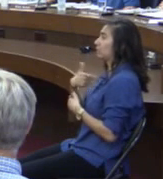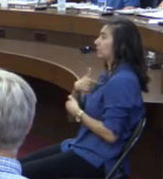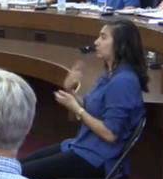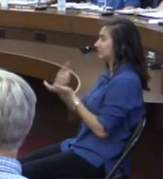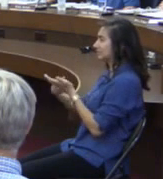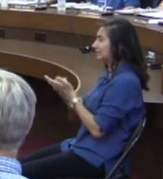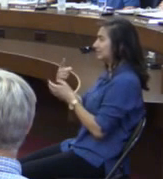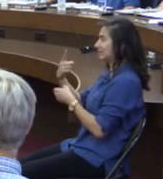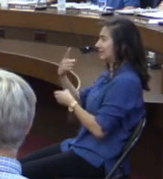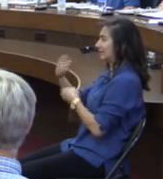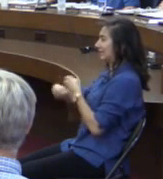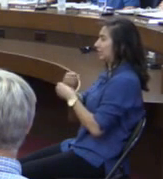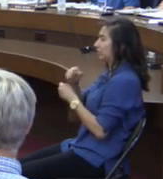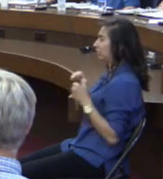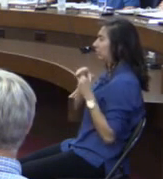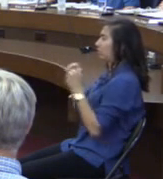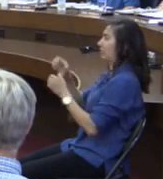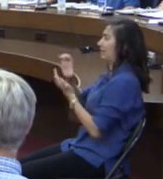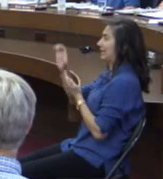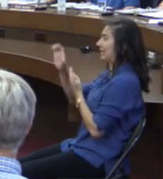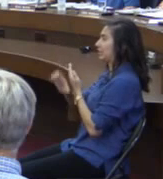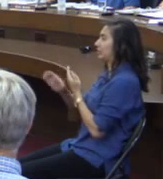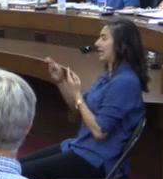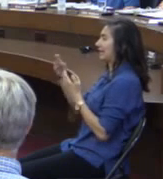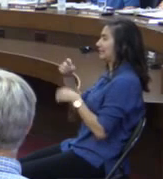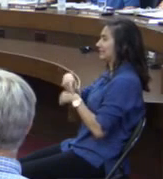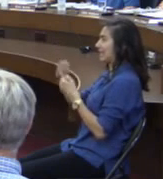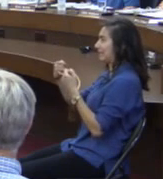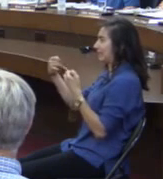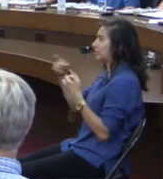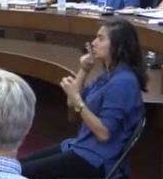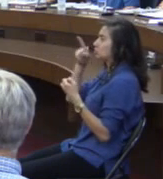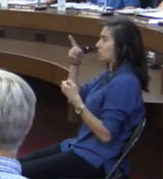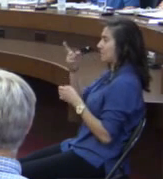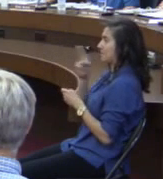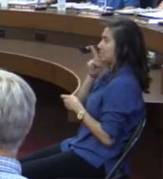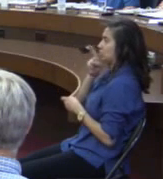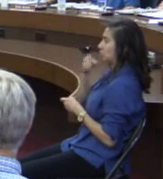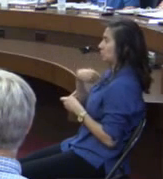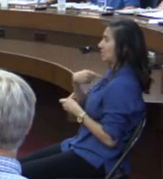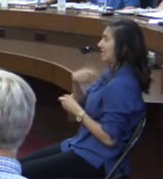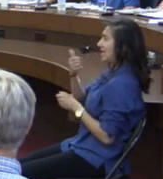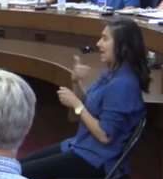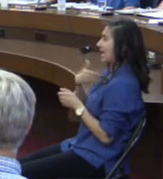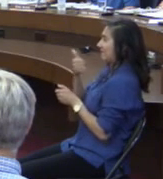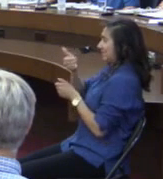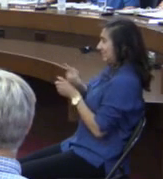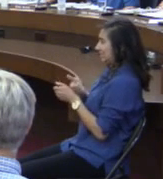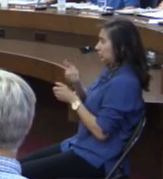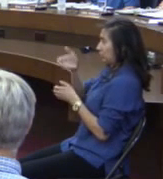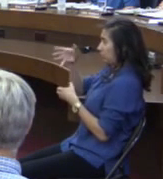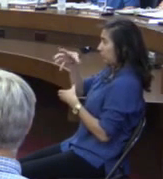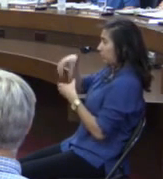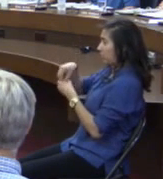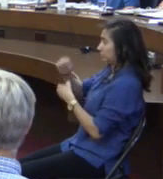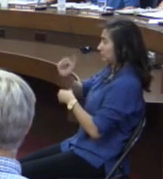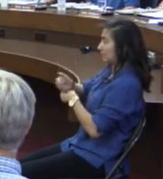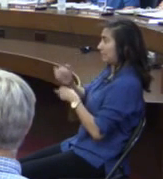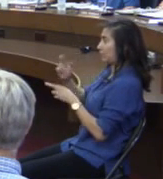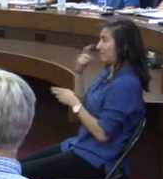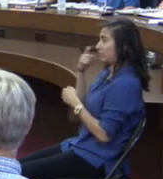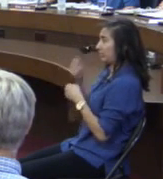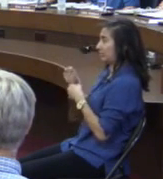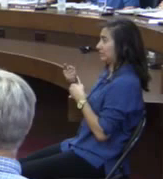year-long calendar and look at our timeline and make sure that we have each component in place for the upcoming year,